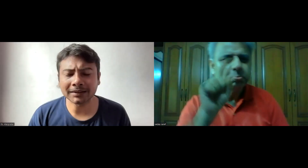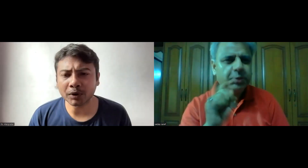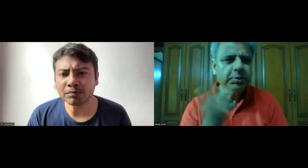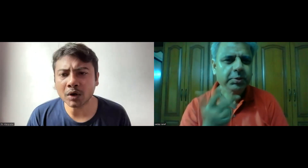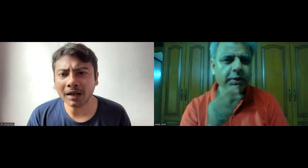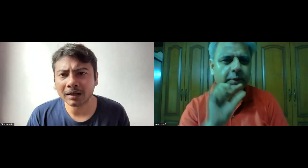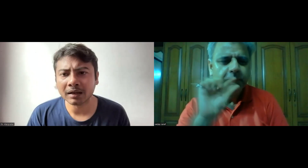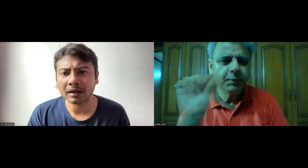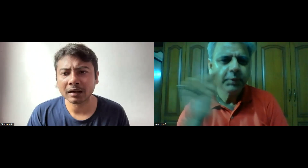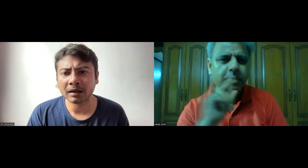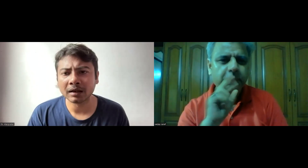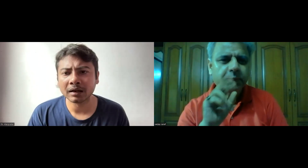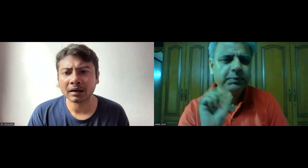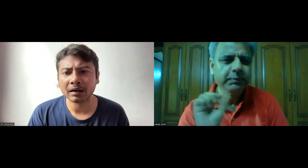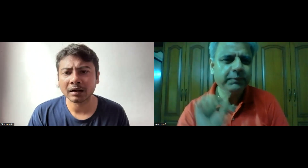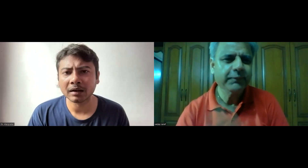Mataji, what is Muna?